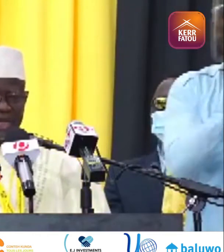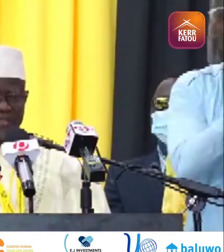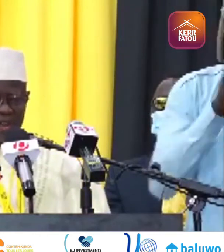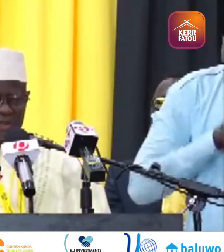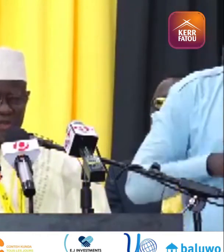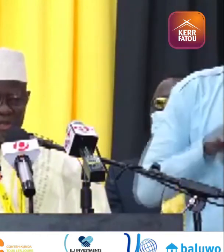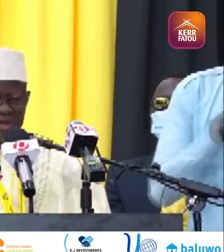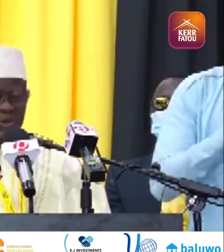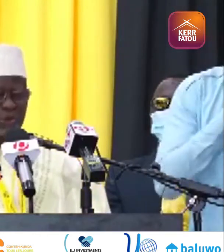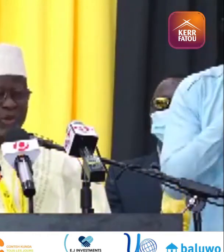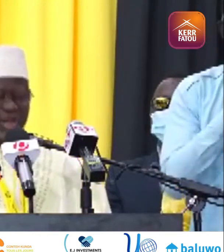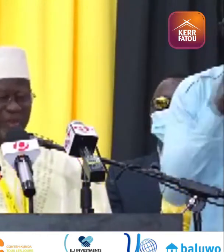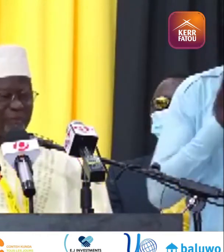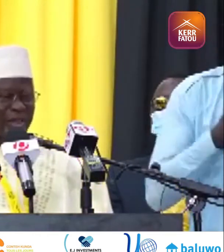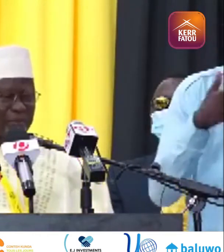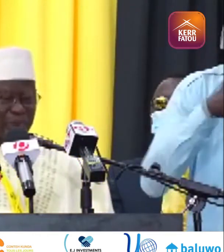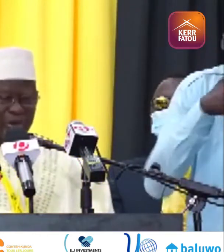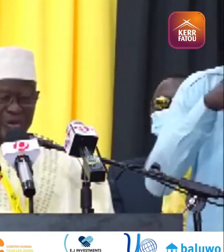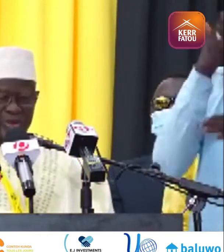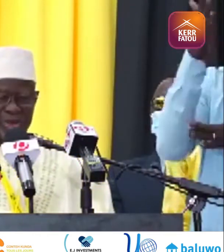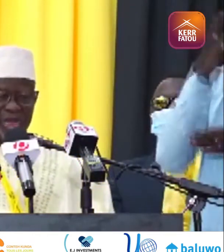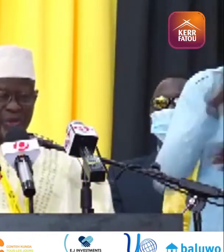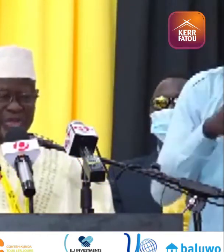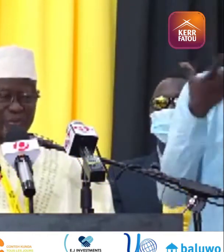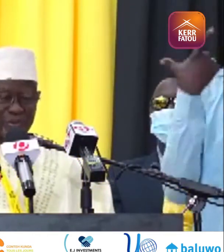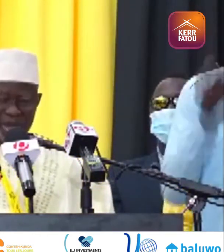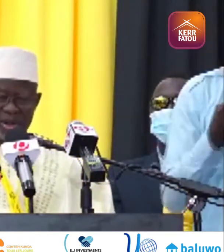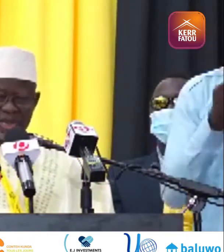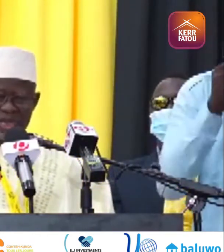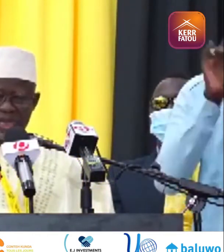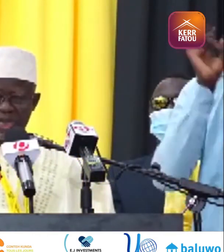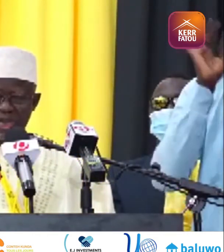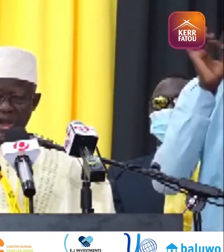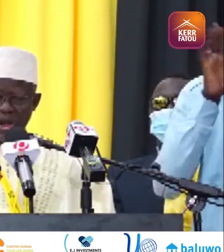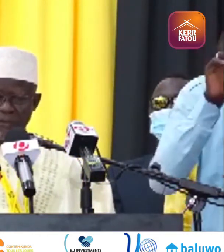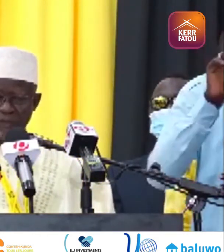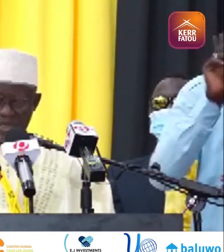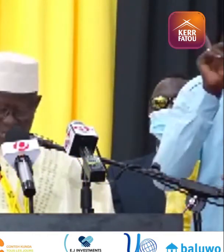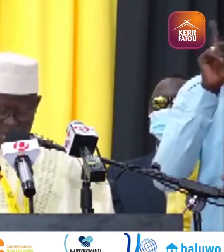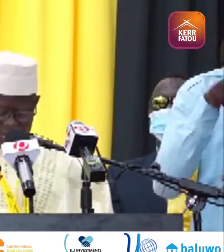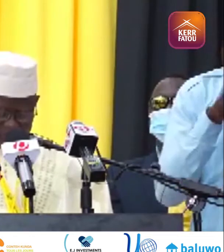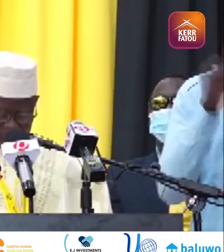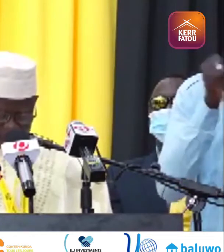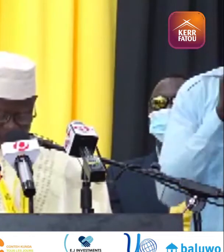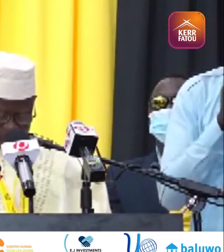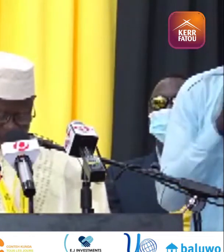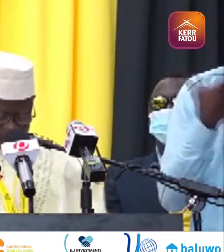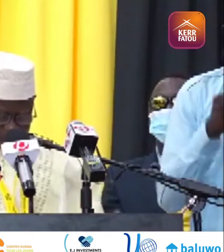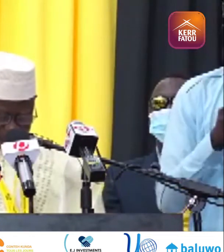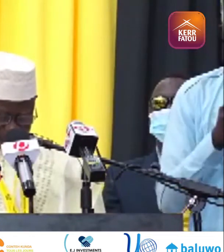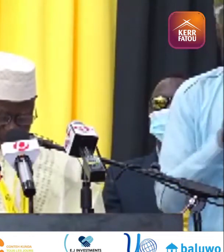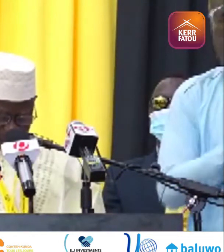of Nyani extraction to be really very proud. It was a morally of its kind.